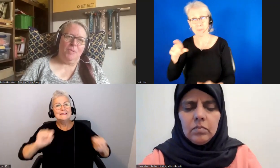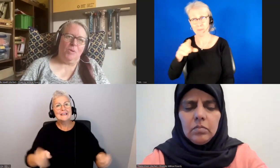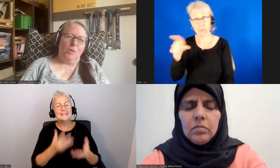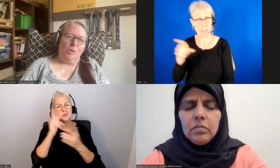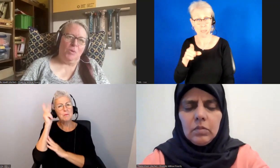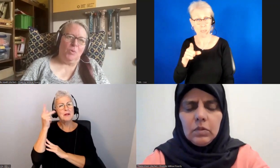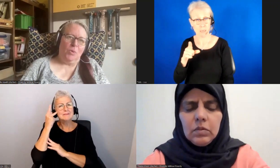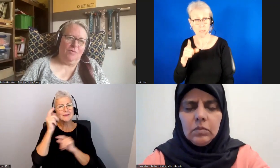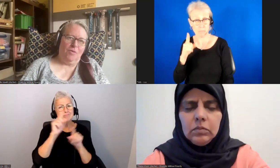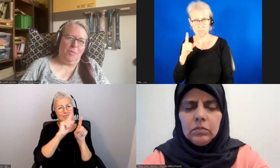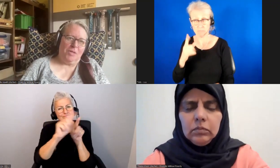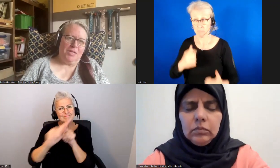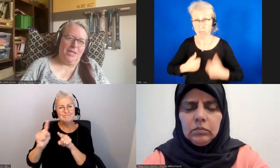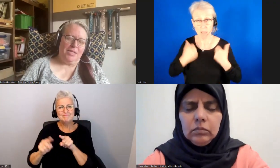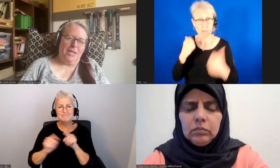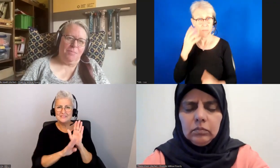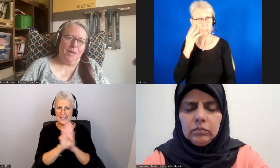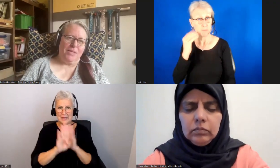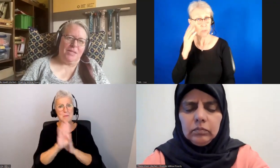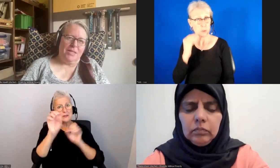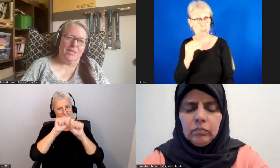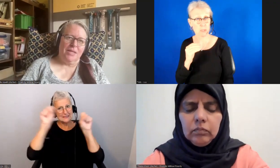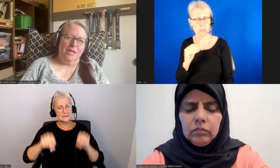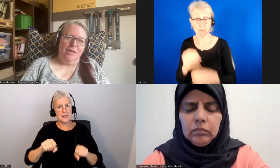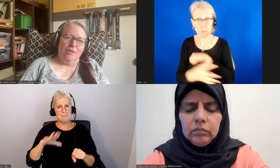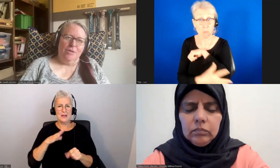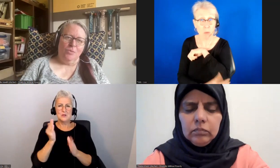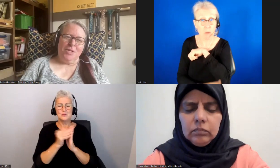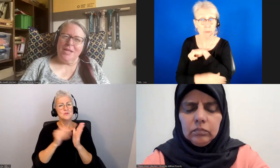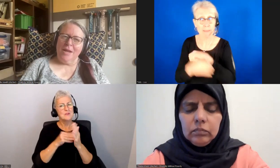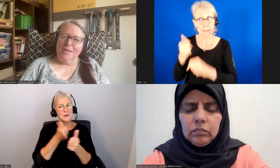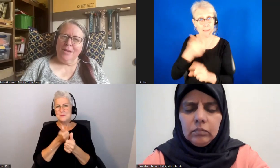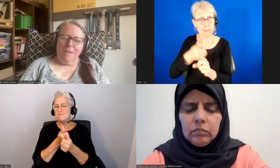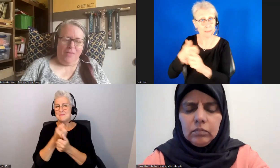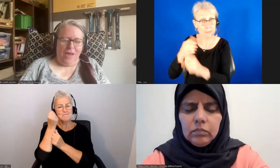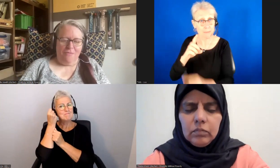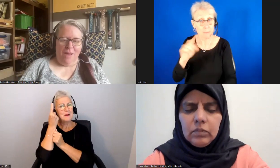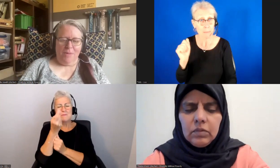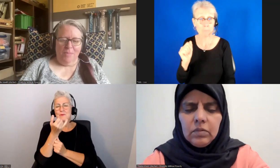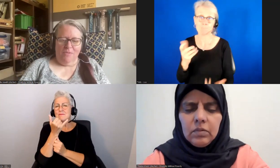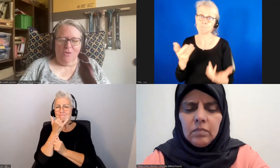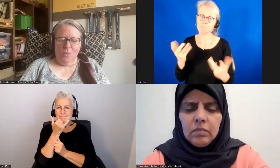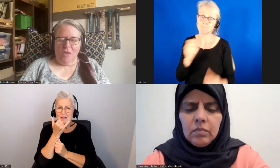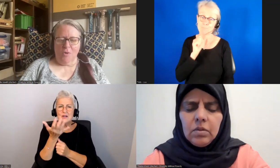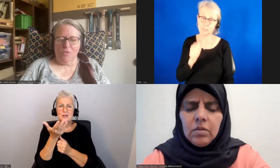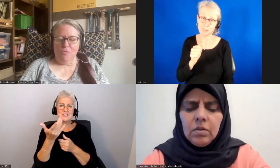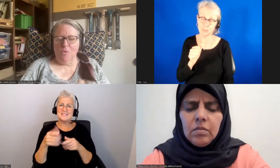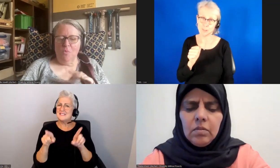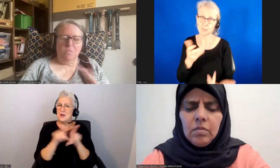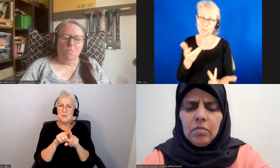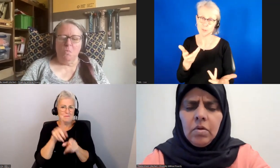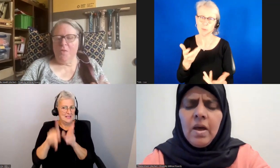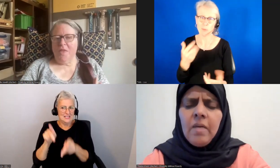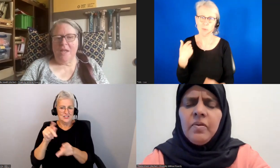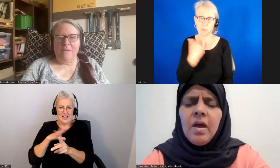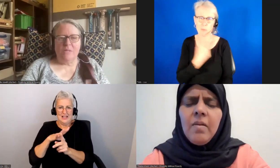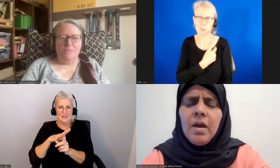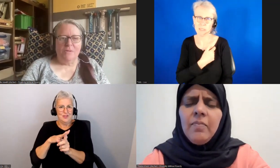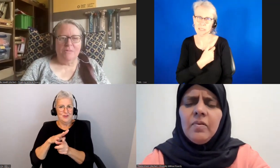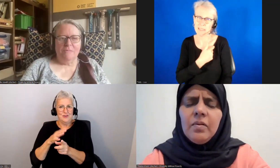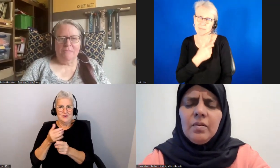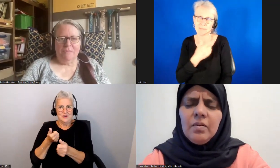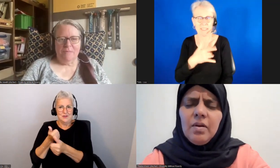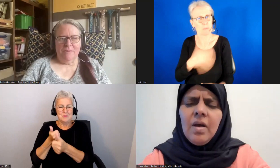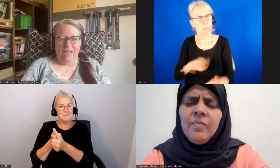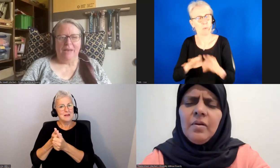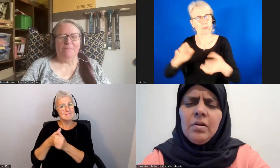the people who live them on a day-to-day basis. Want to say anything about that, Rabia, before we go through Oh, what the